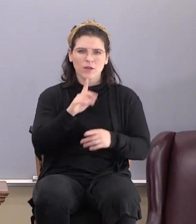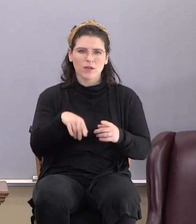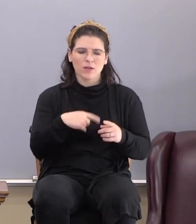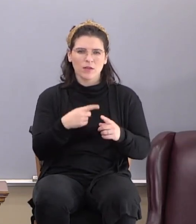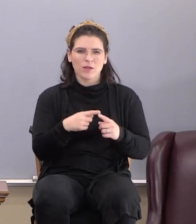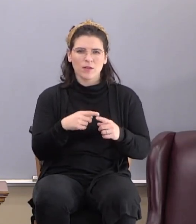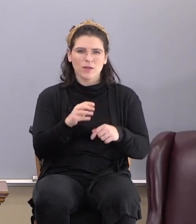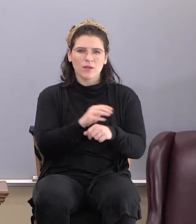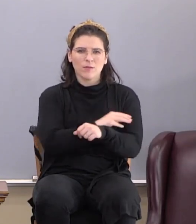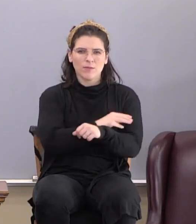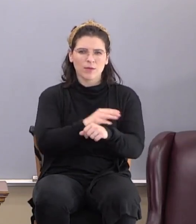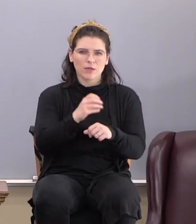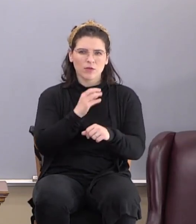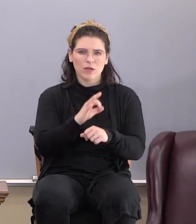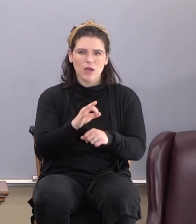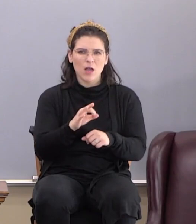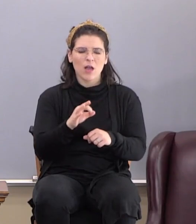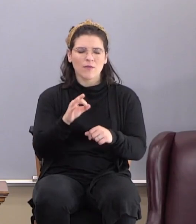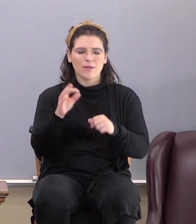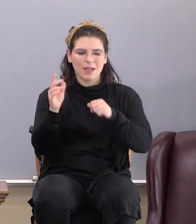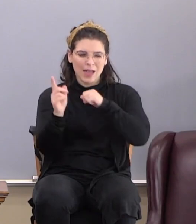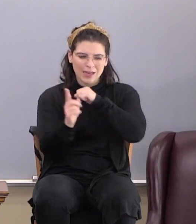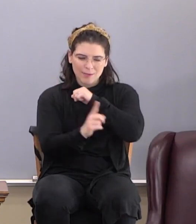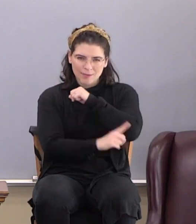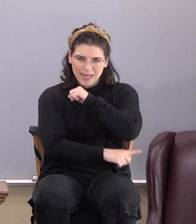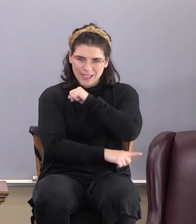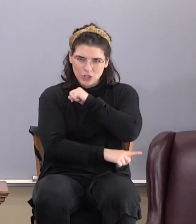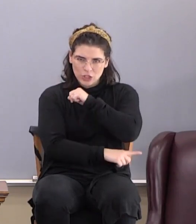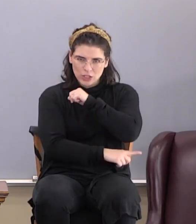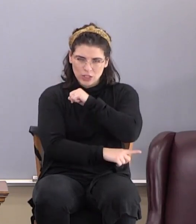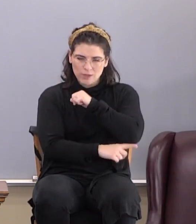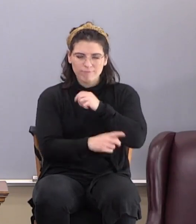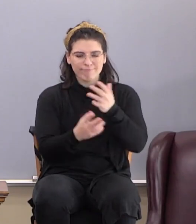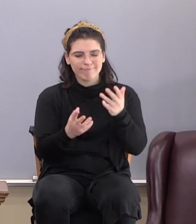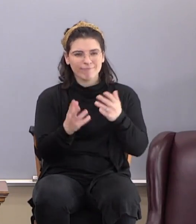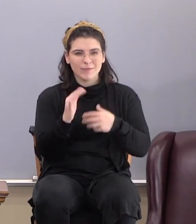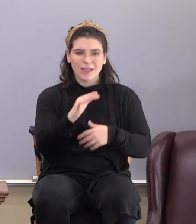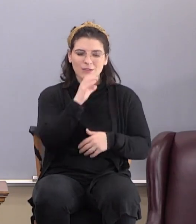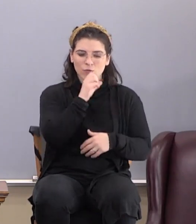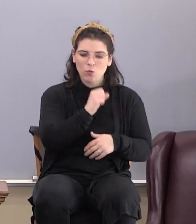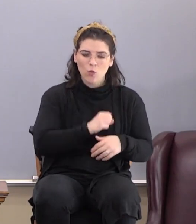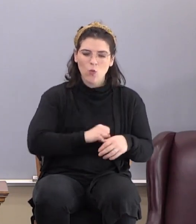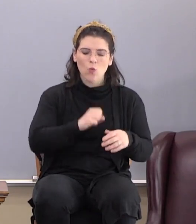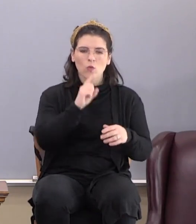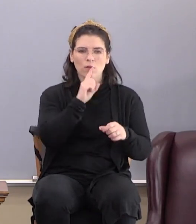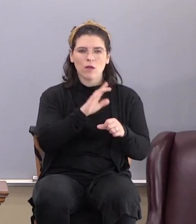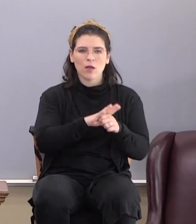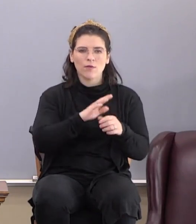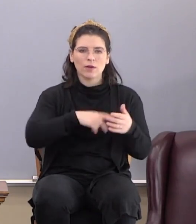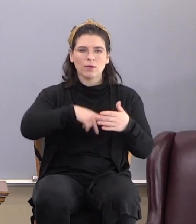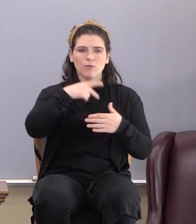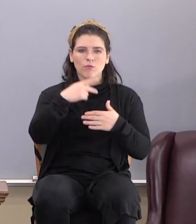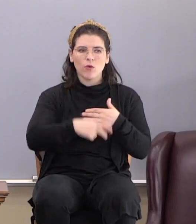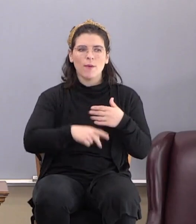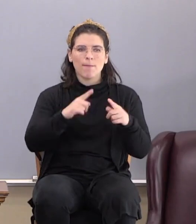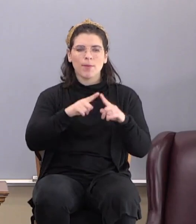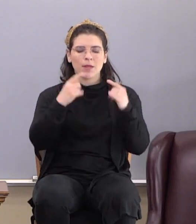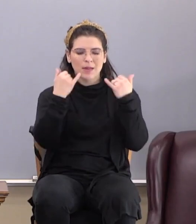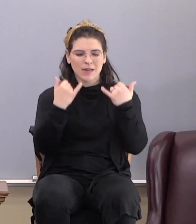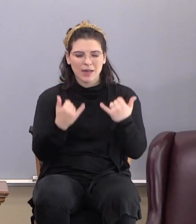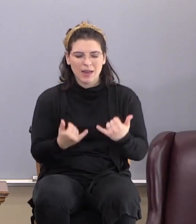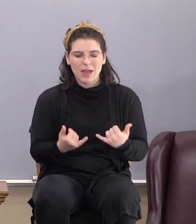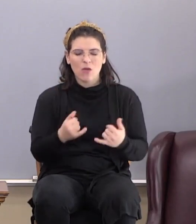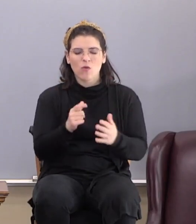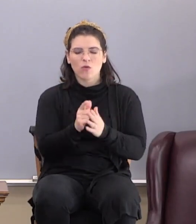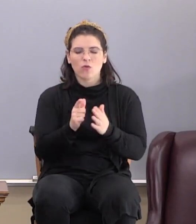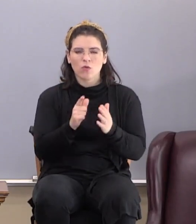the ministration of condemnation. That's the old covenant program. But now